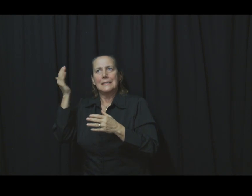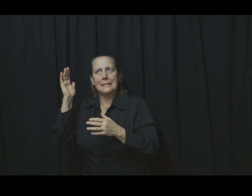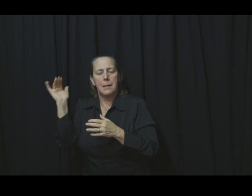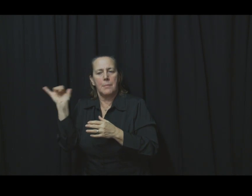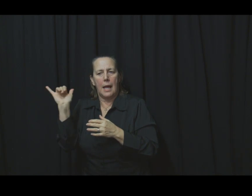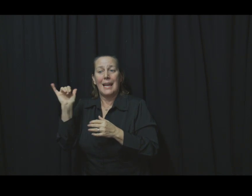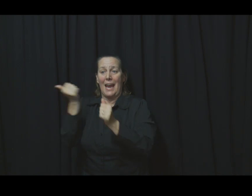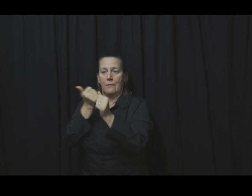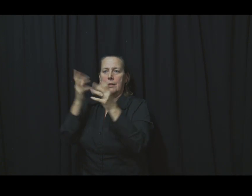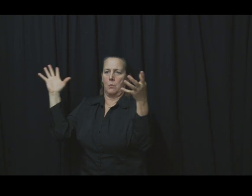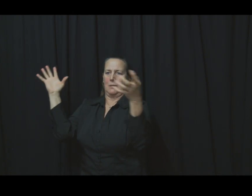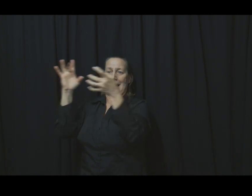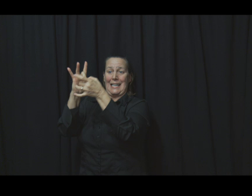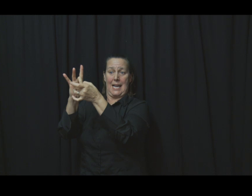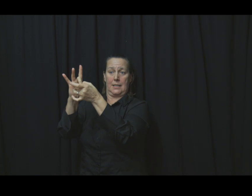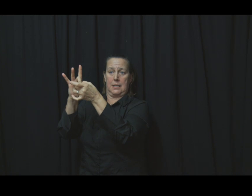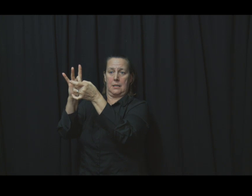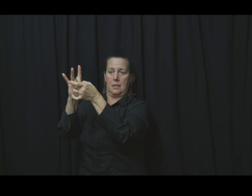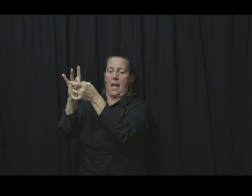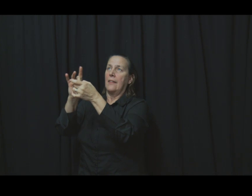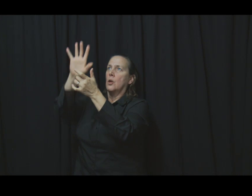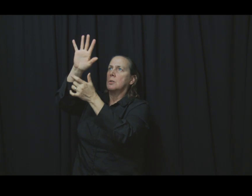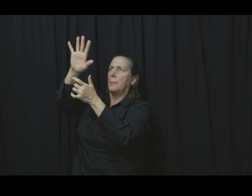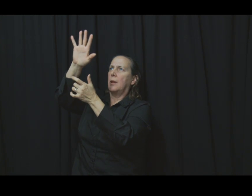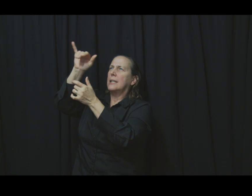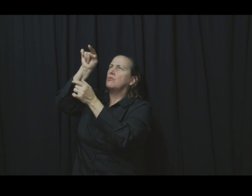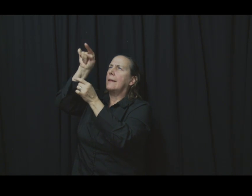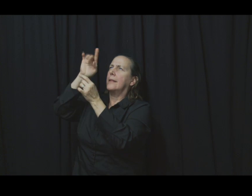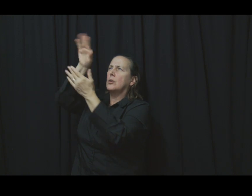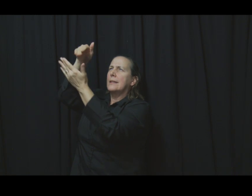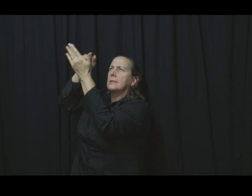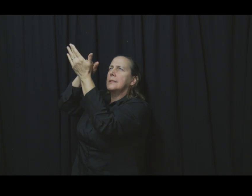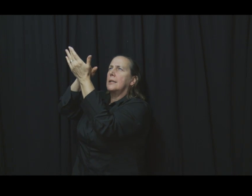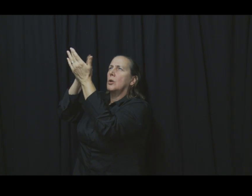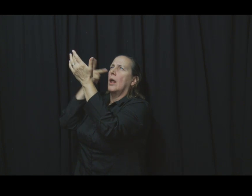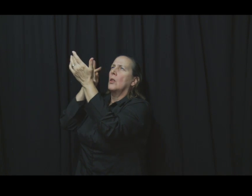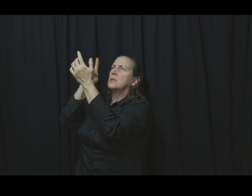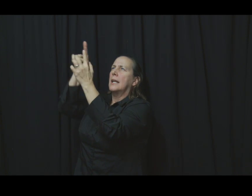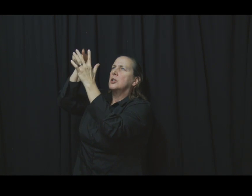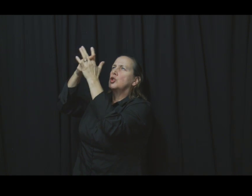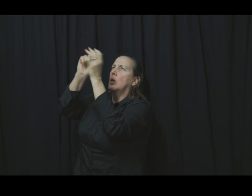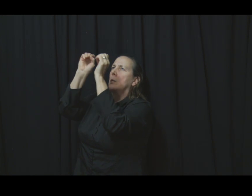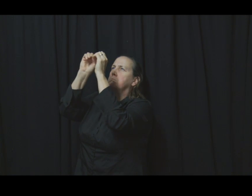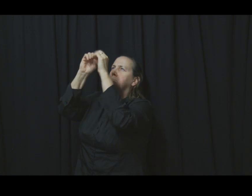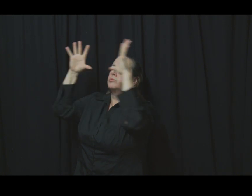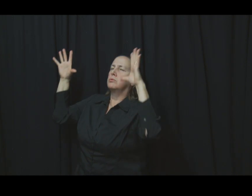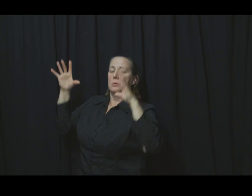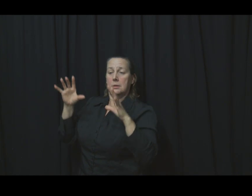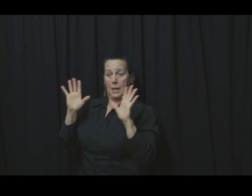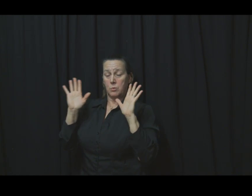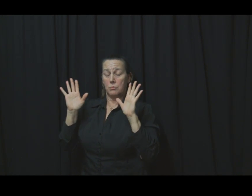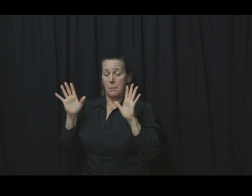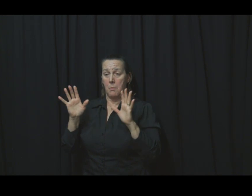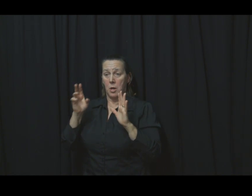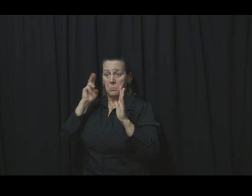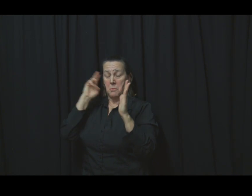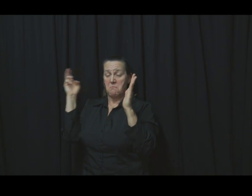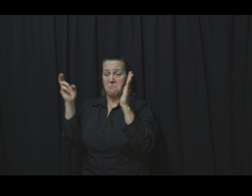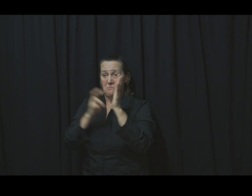there's a place from whence these things expanded. And it was a remarkable insight. But people